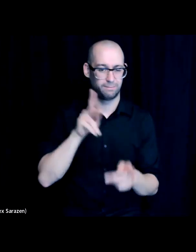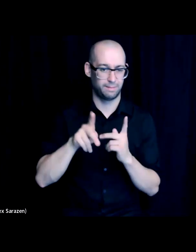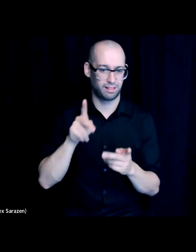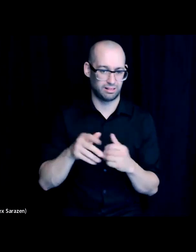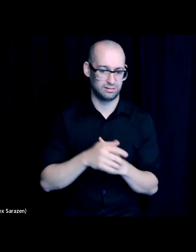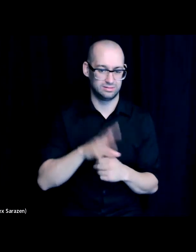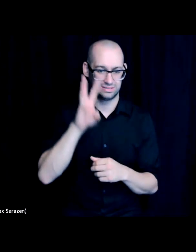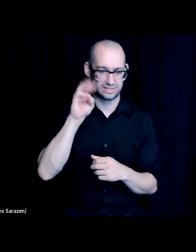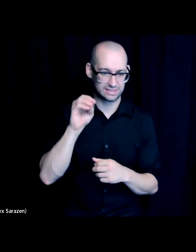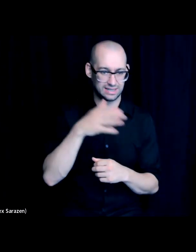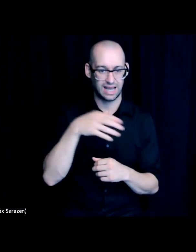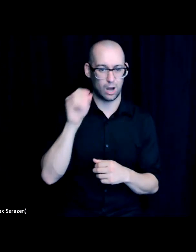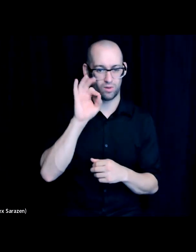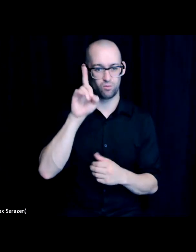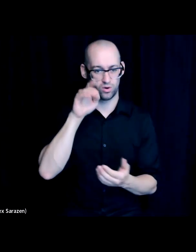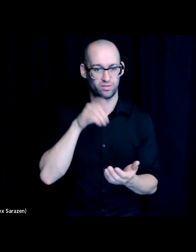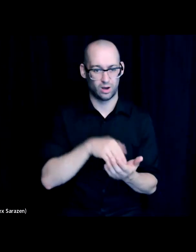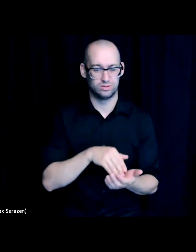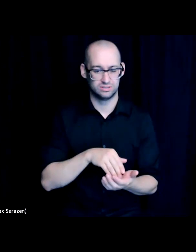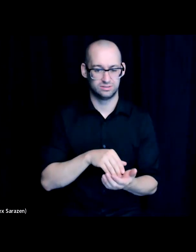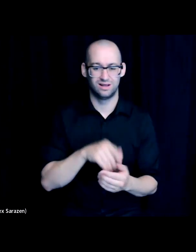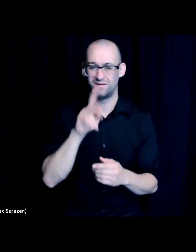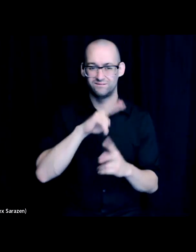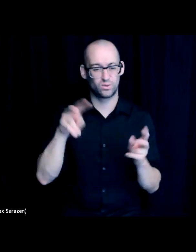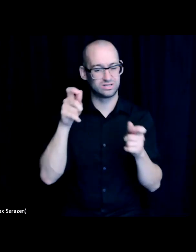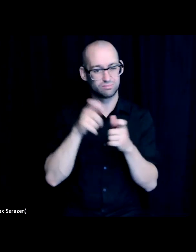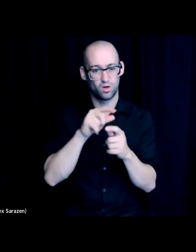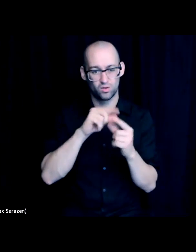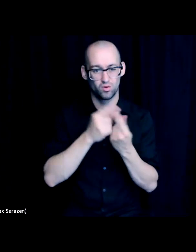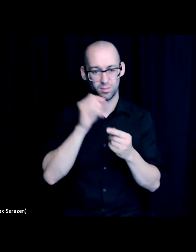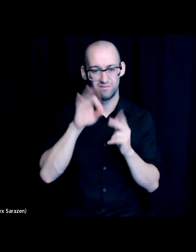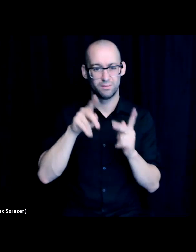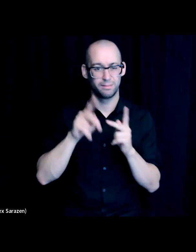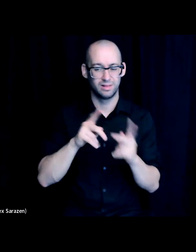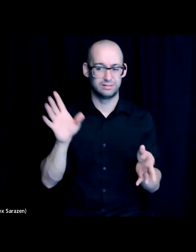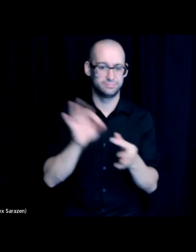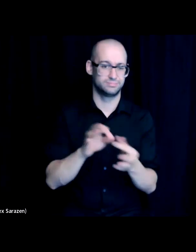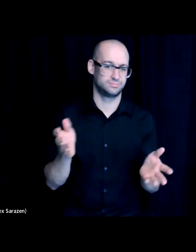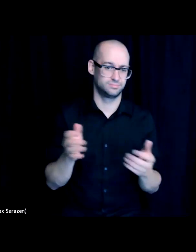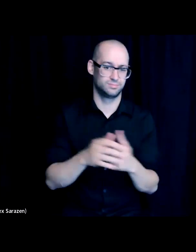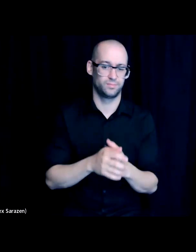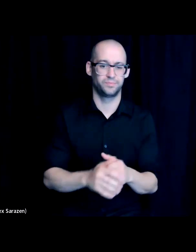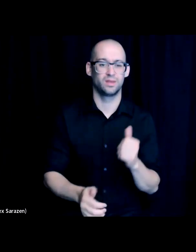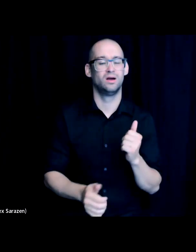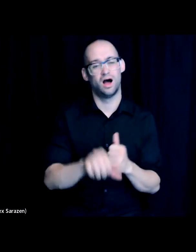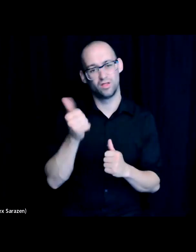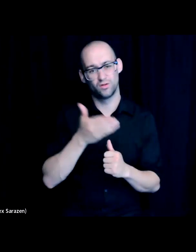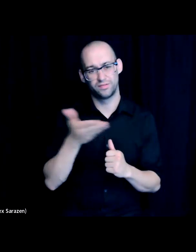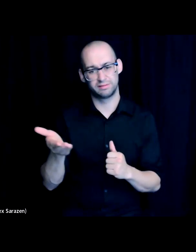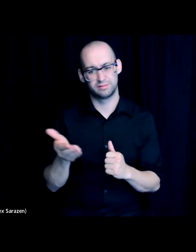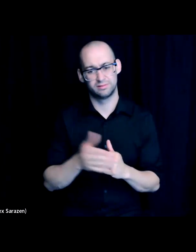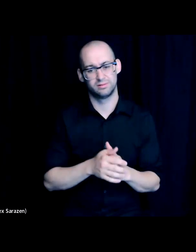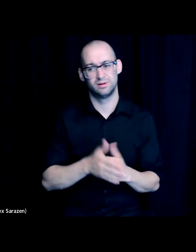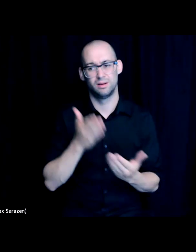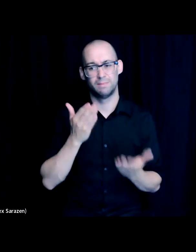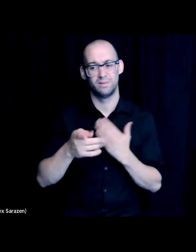it's very, very small amounts of people are actually reached. The other thing is that you might hear that the prison